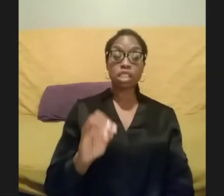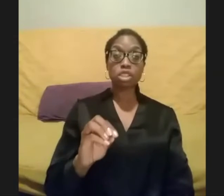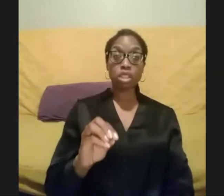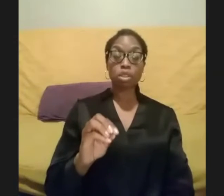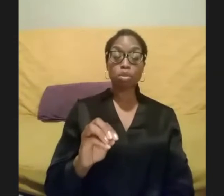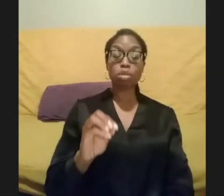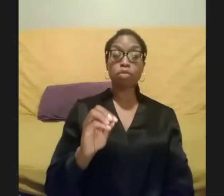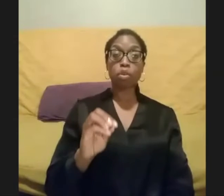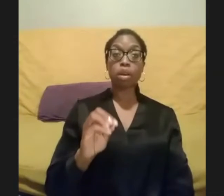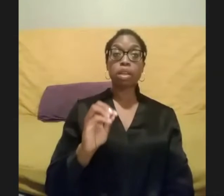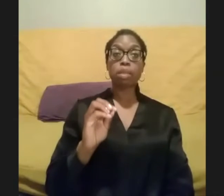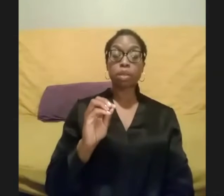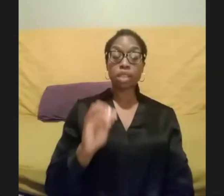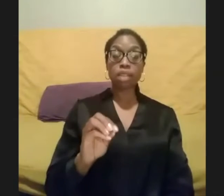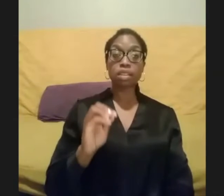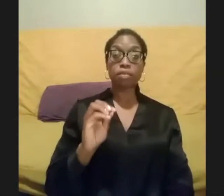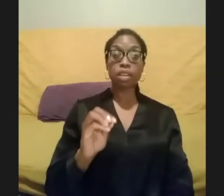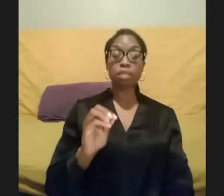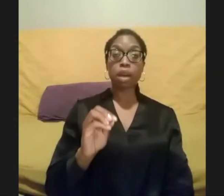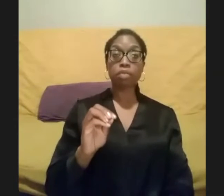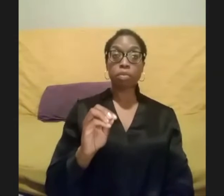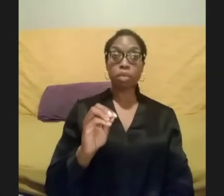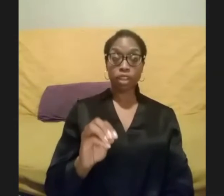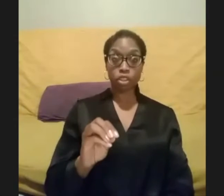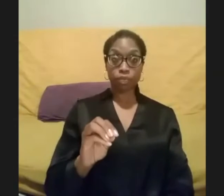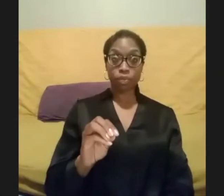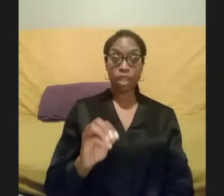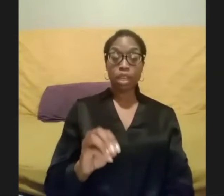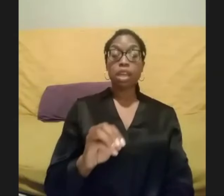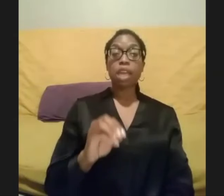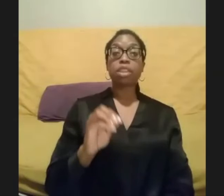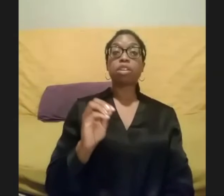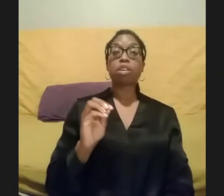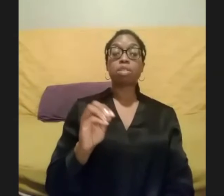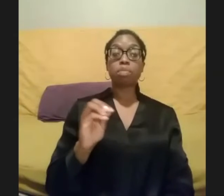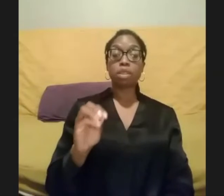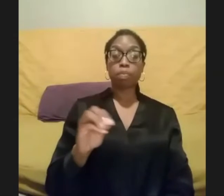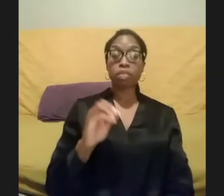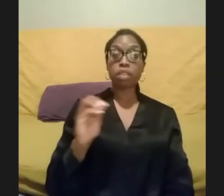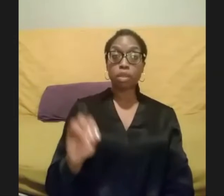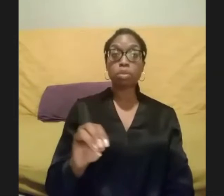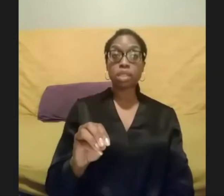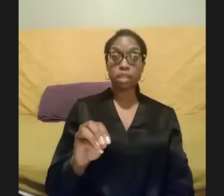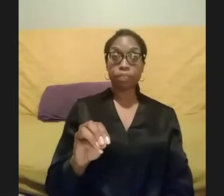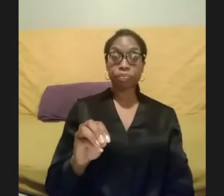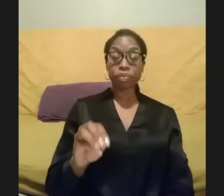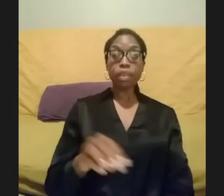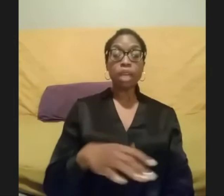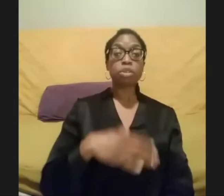essentially used for protecting and defending the body from infection. And they're part of the immune system. I'm sure you've heard a